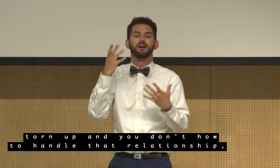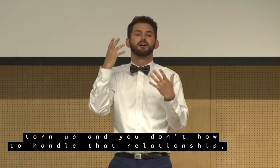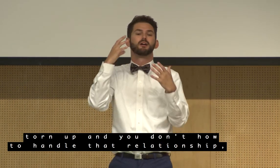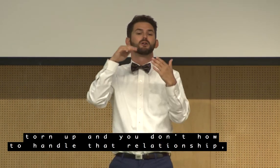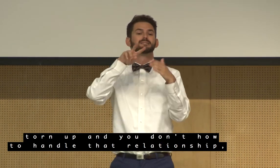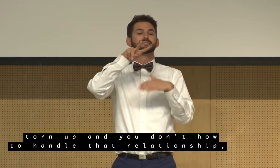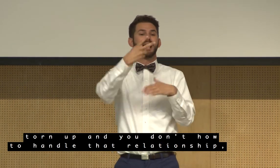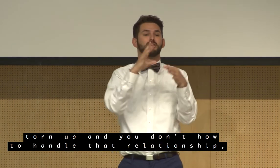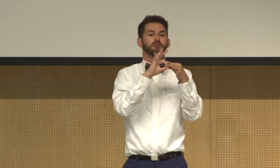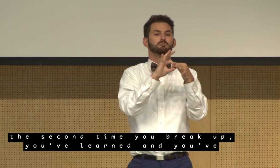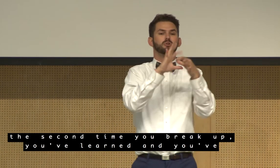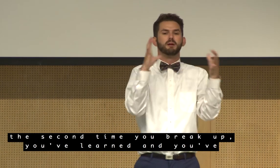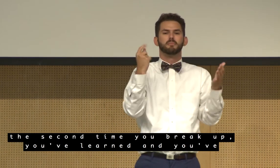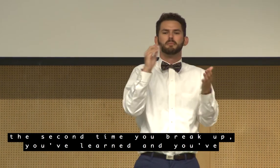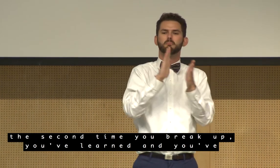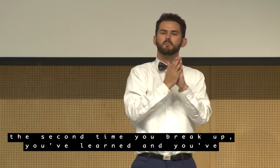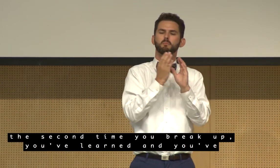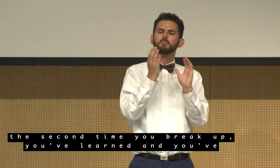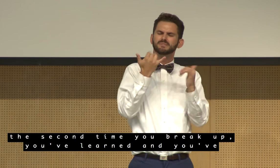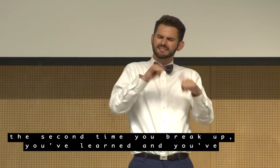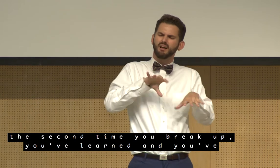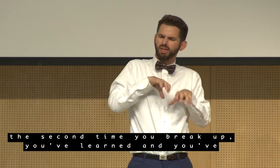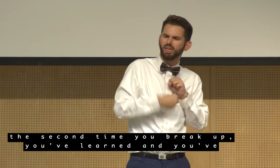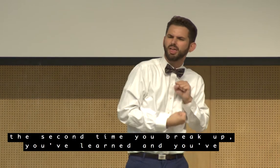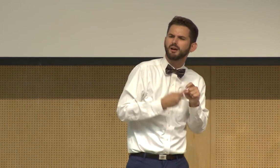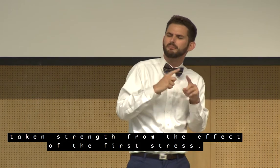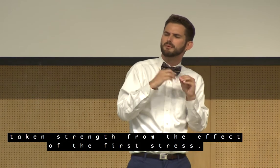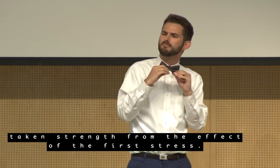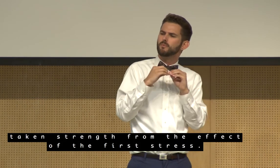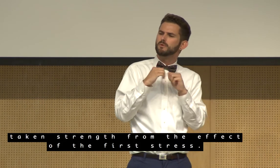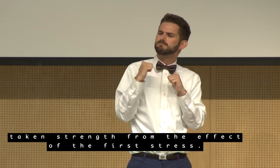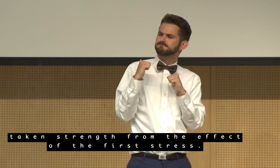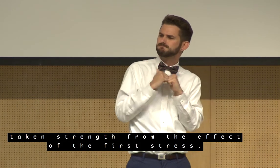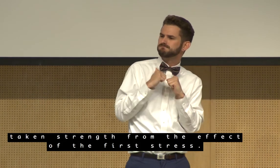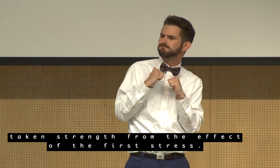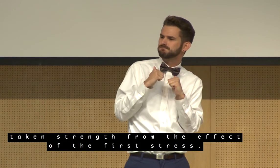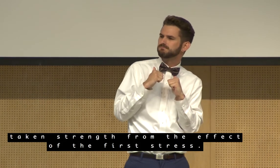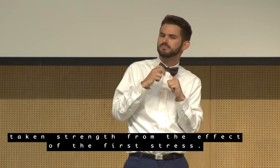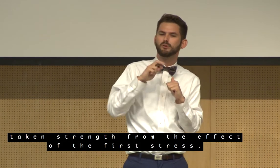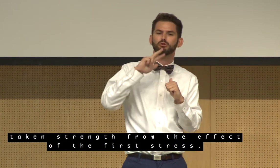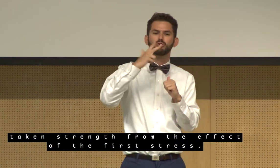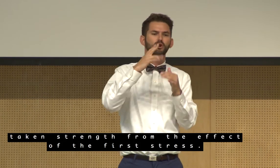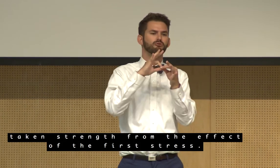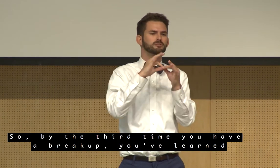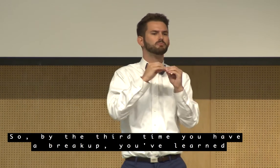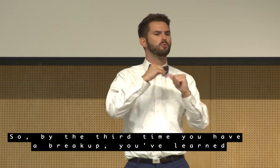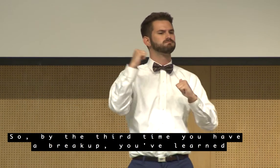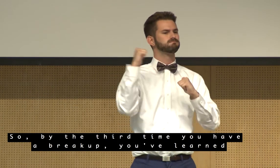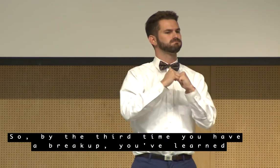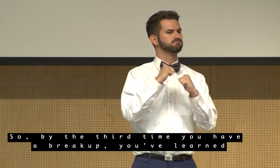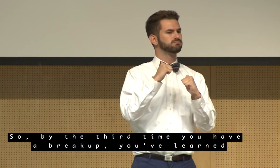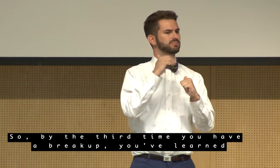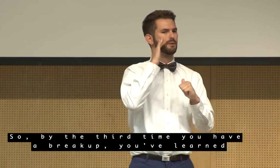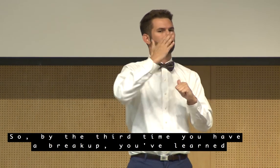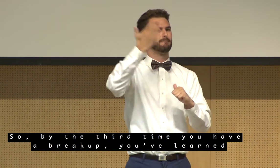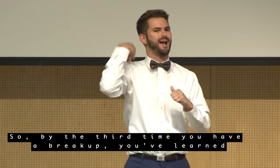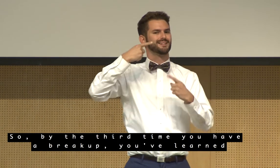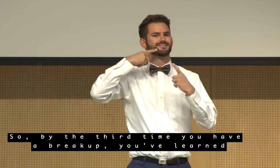that relationship, the second time you break up, you've learned and you've taken strength from the effect of the first stress. So by the third time you have a breakup, you've learned